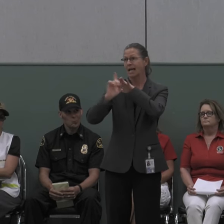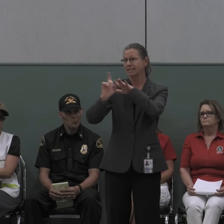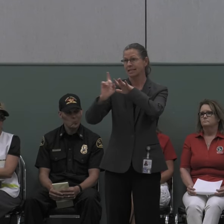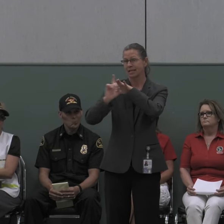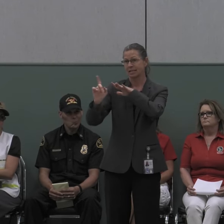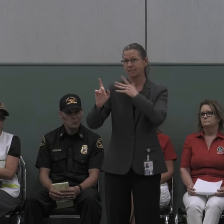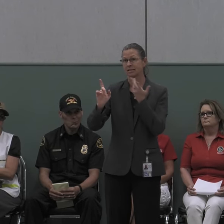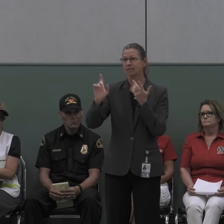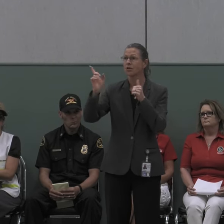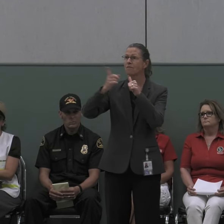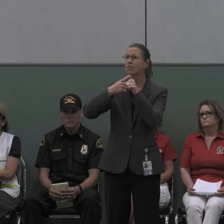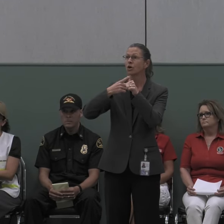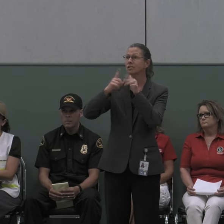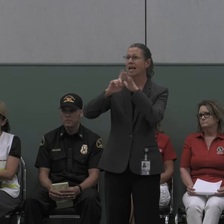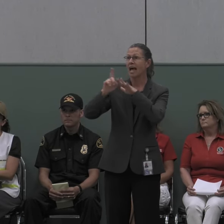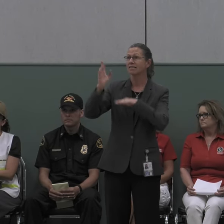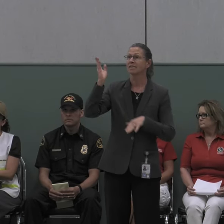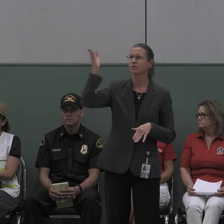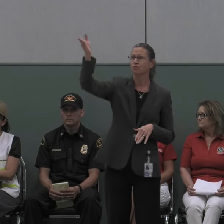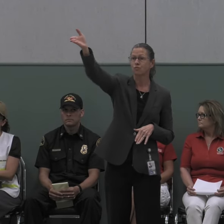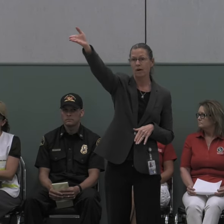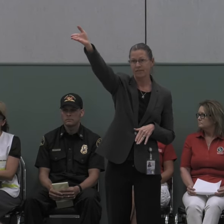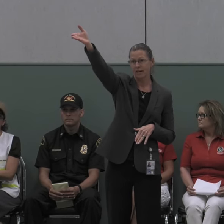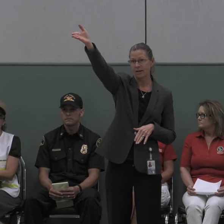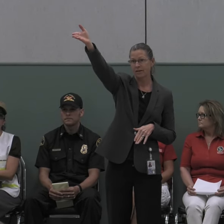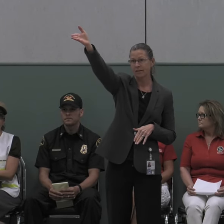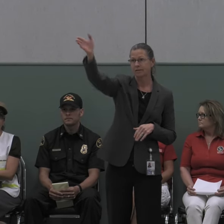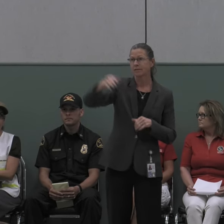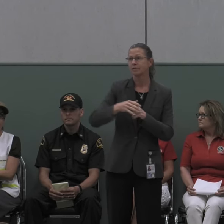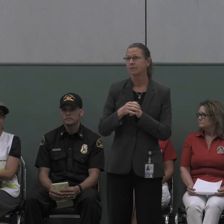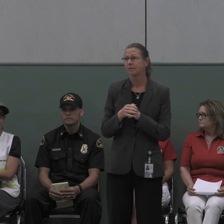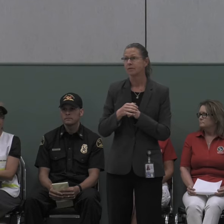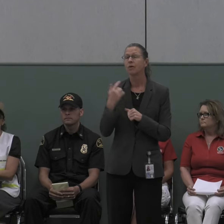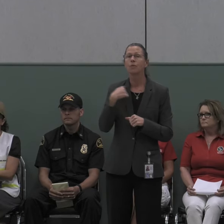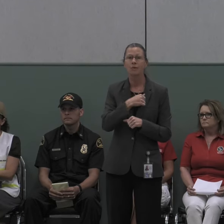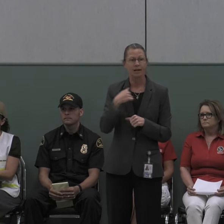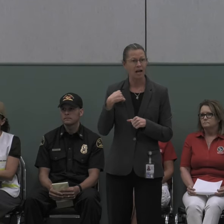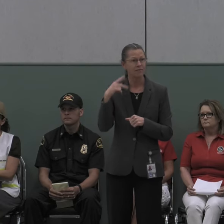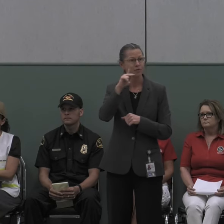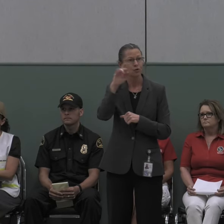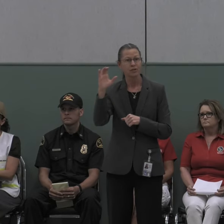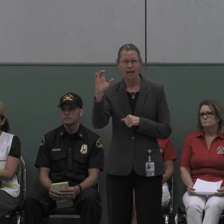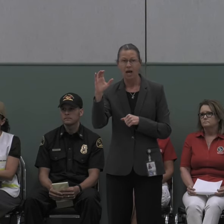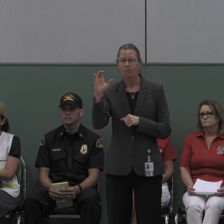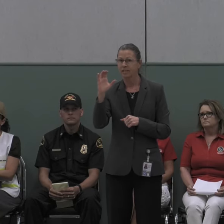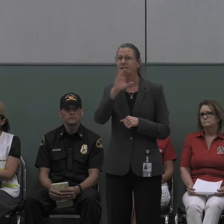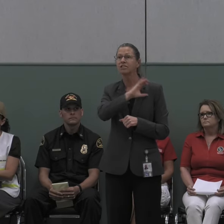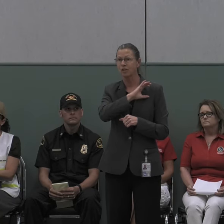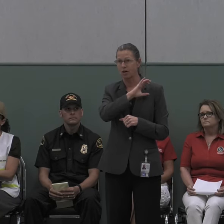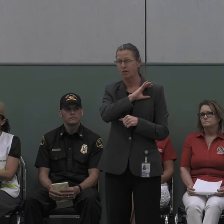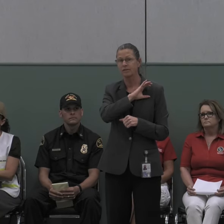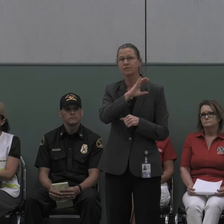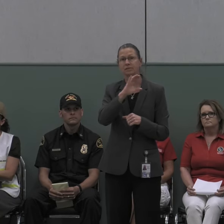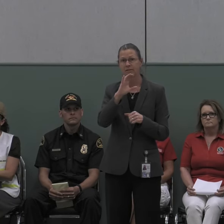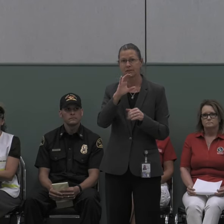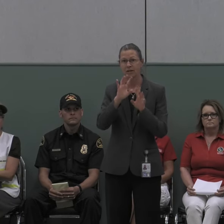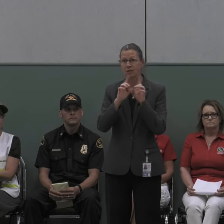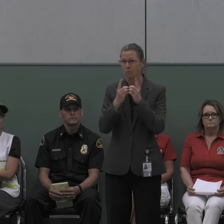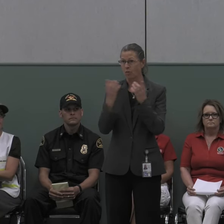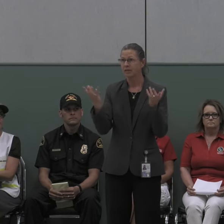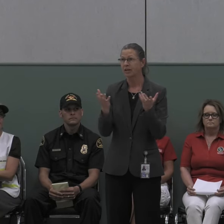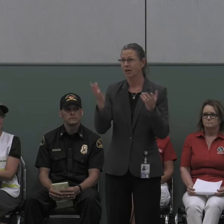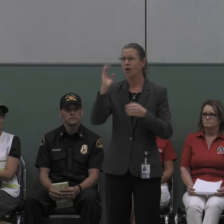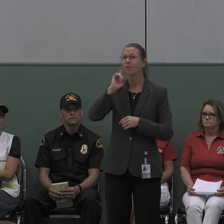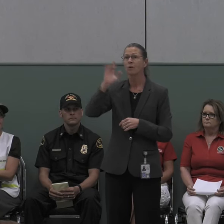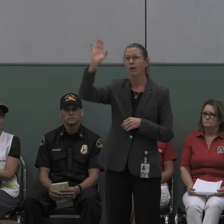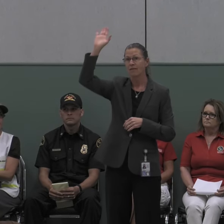exit is over here right behind you. On my right, your left, we do have Kern County Sheriff's Department right there. They're going to be the ones with their hands in the air in